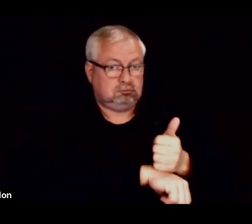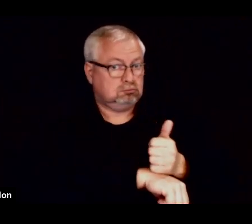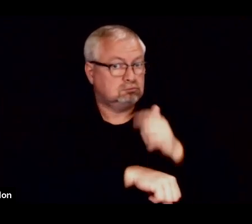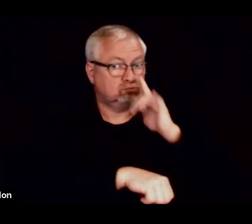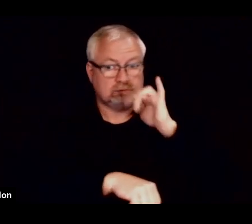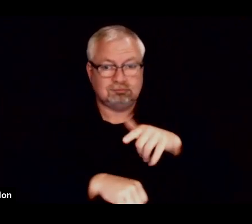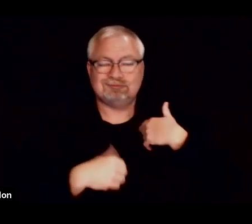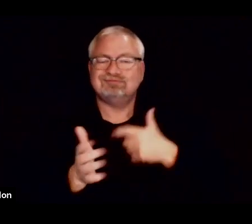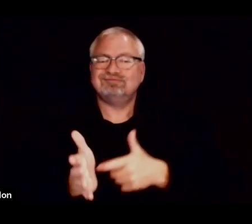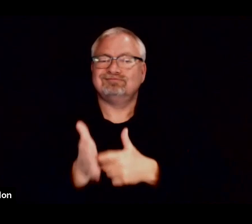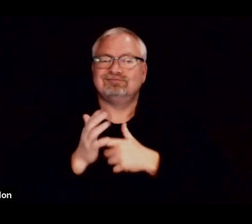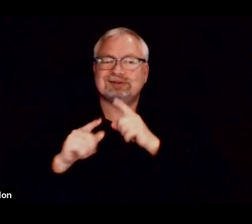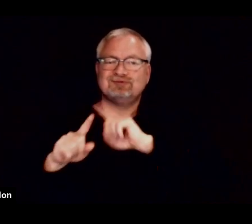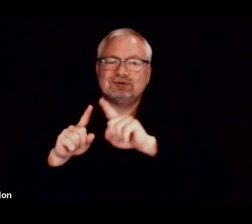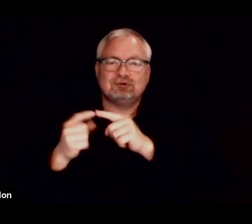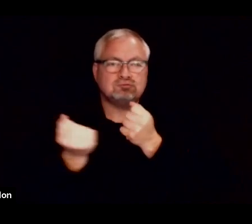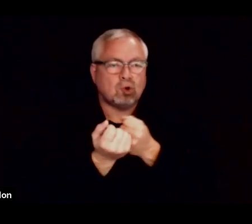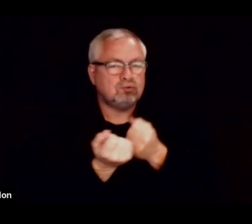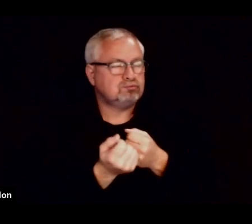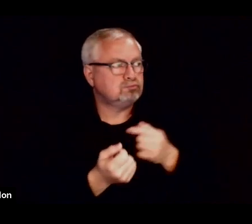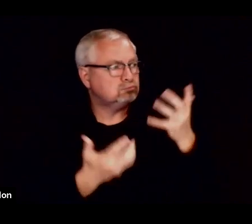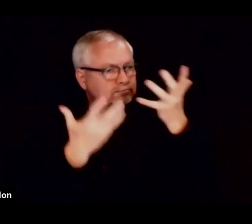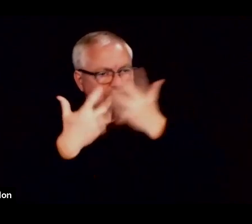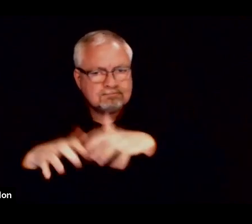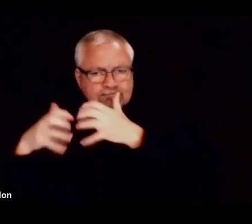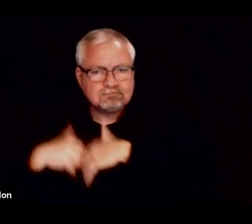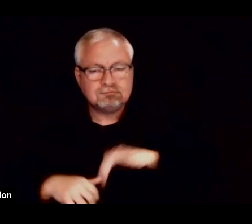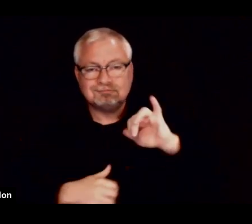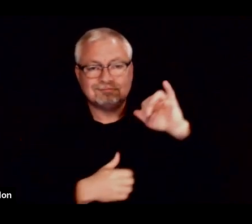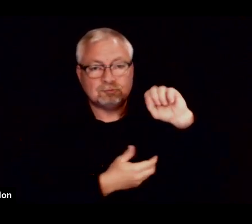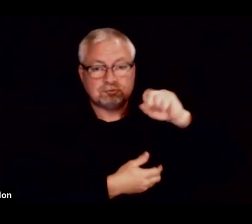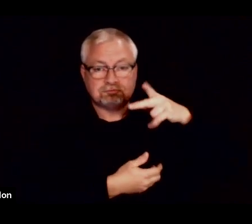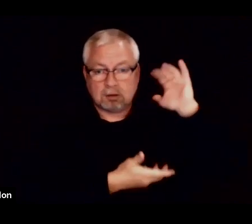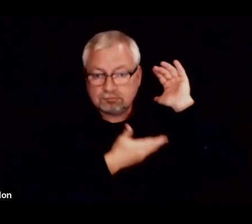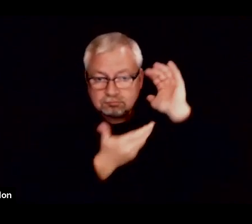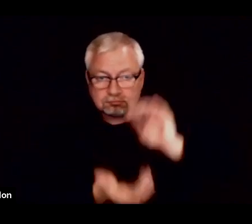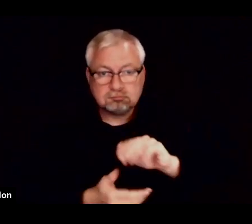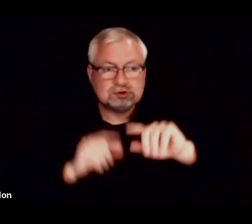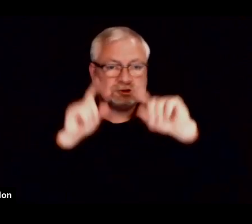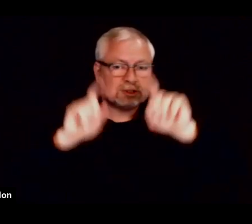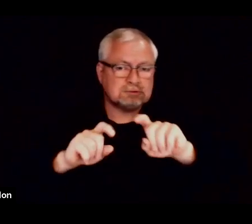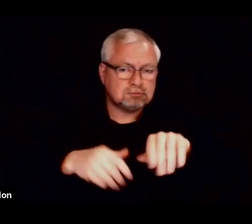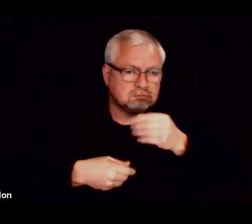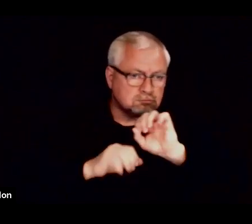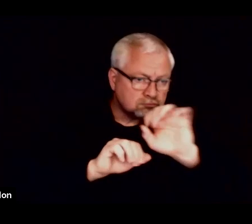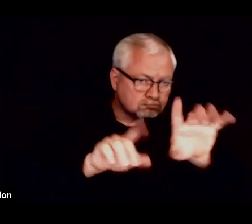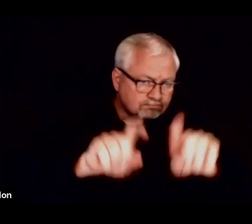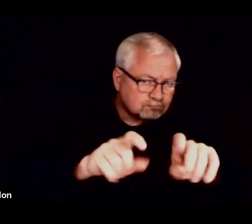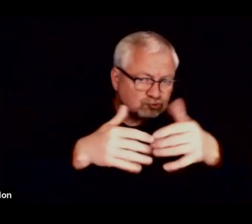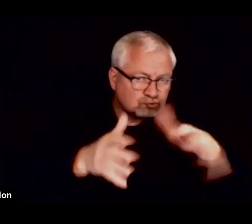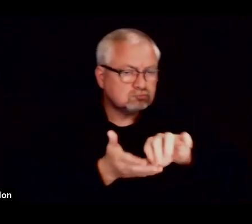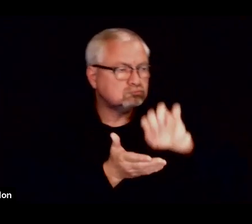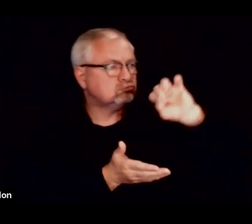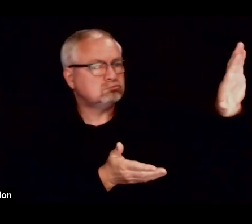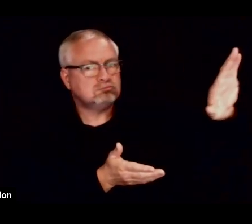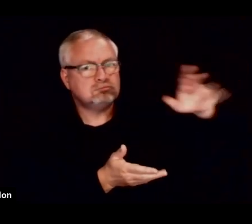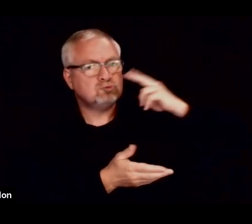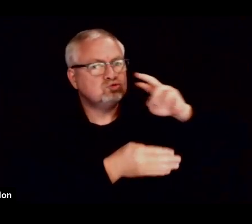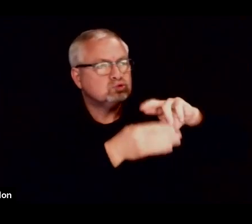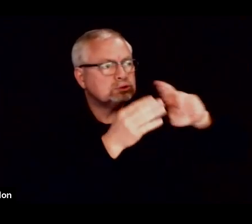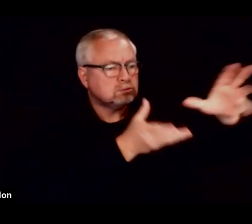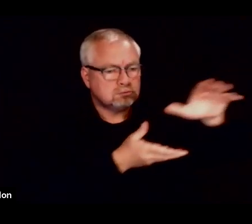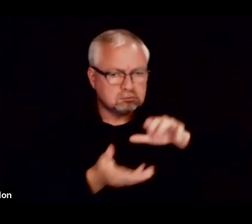supplies tested and to get the tests processed timely and to get the case investigations started timely